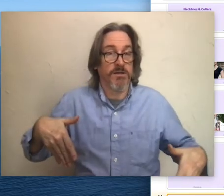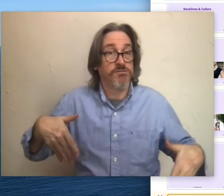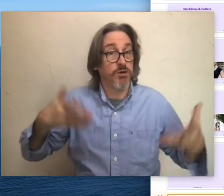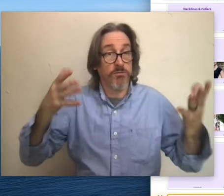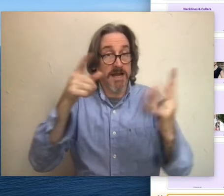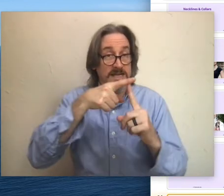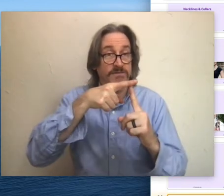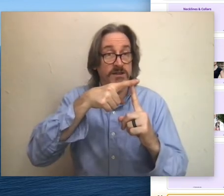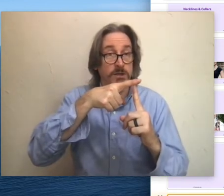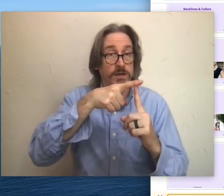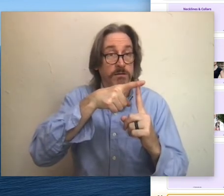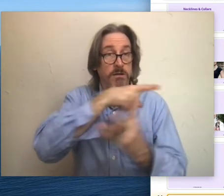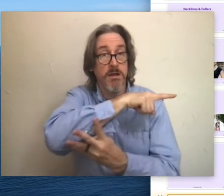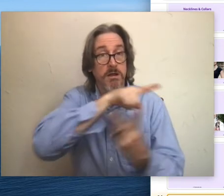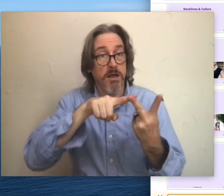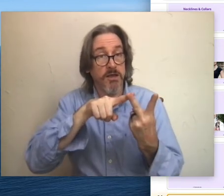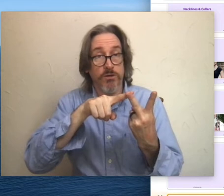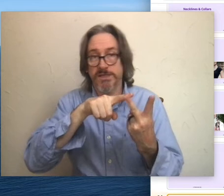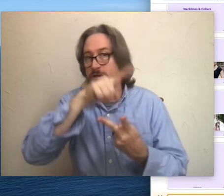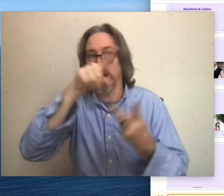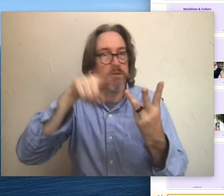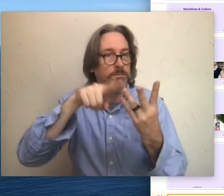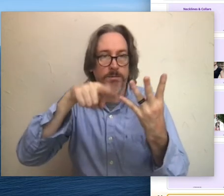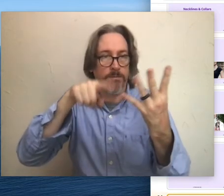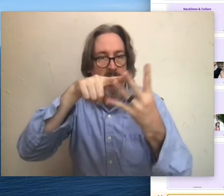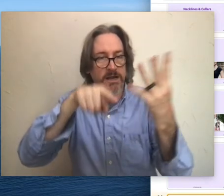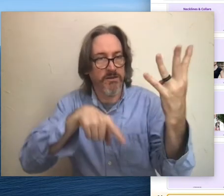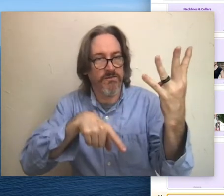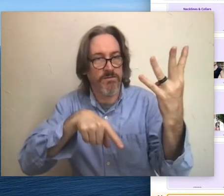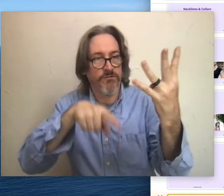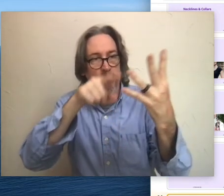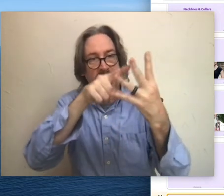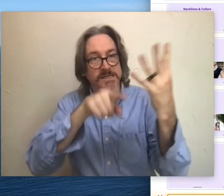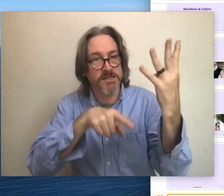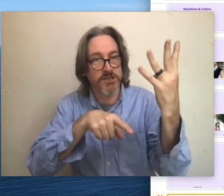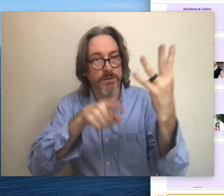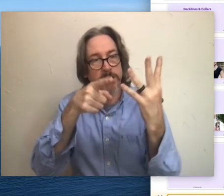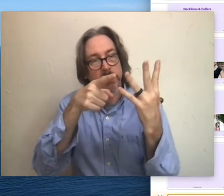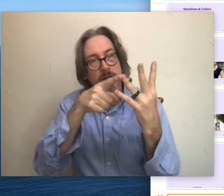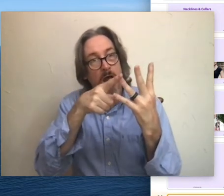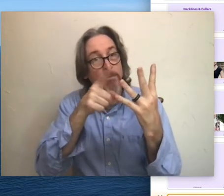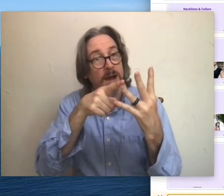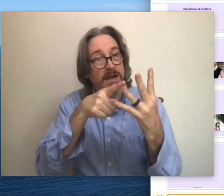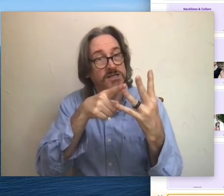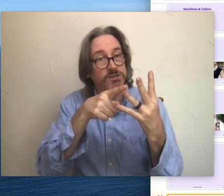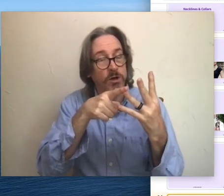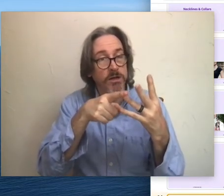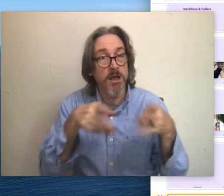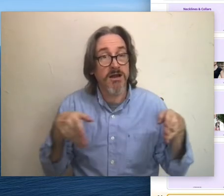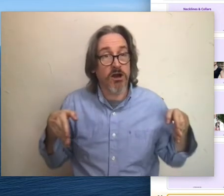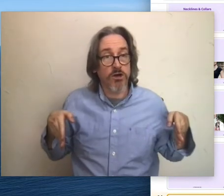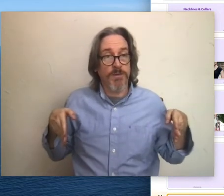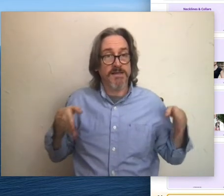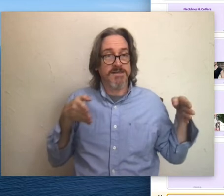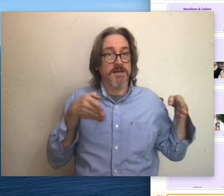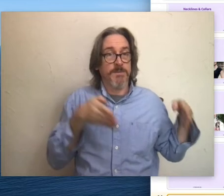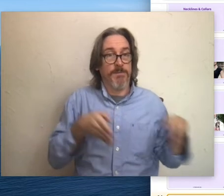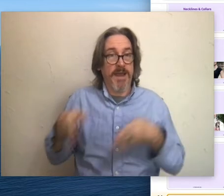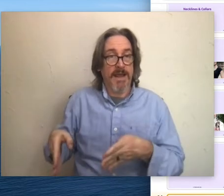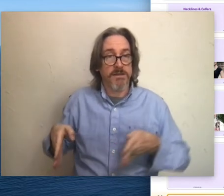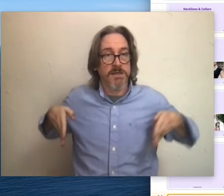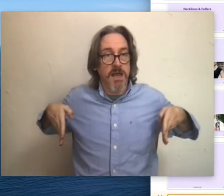clothing. So identify the clothing. You can see the color, blah, blah, blah, any of the different pieces to it. Pockets is one. Cargo pants